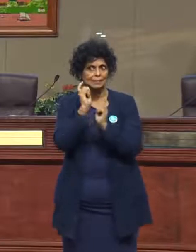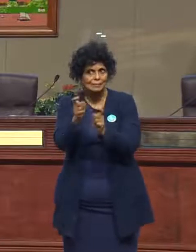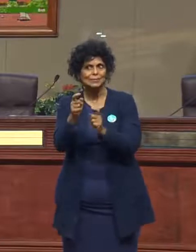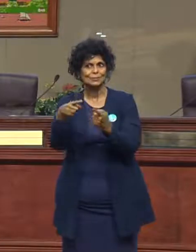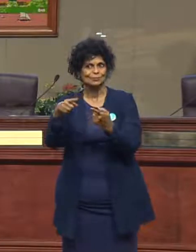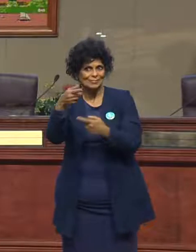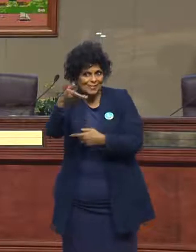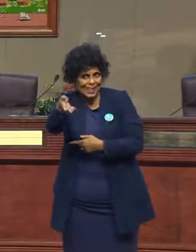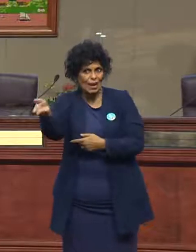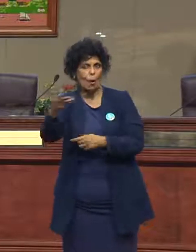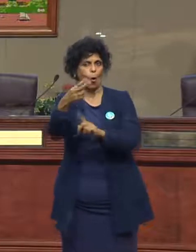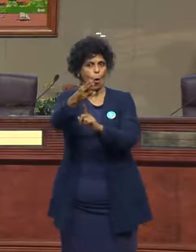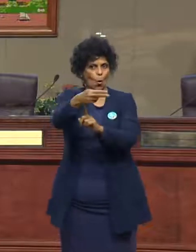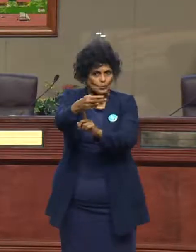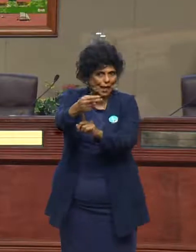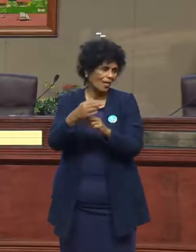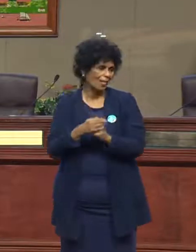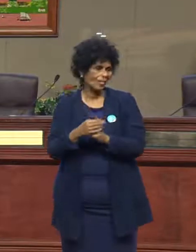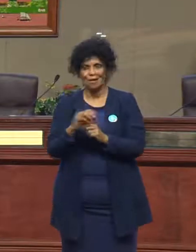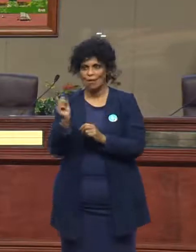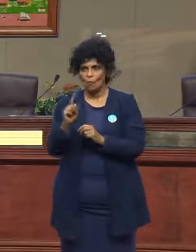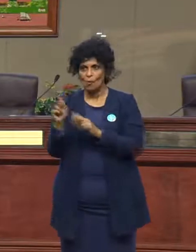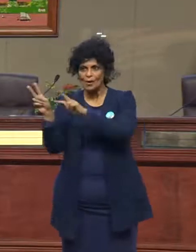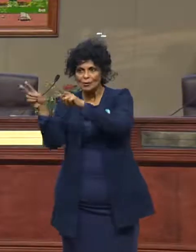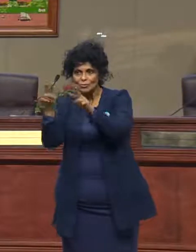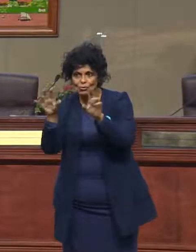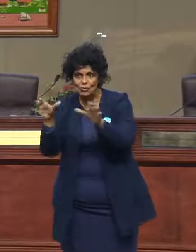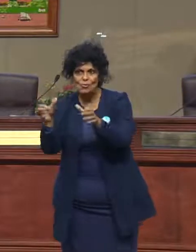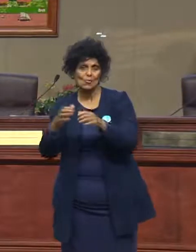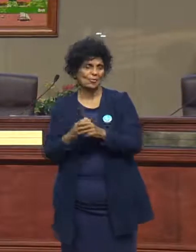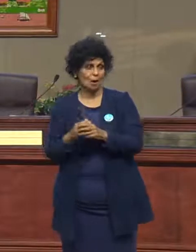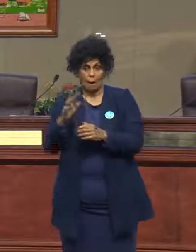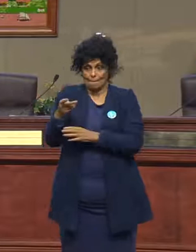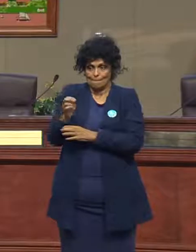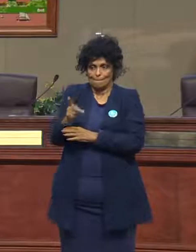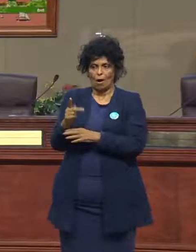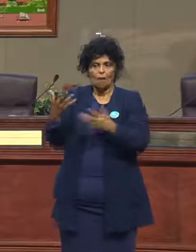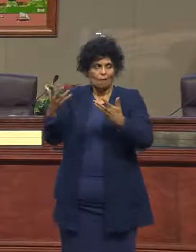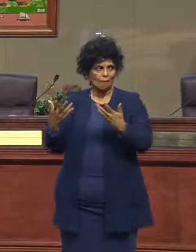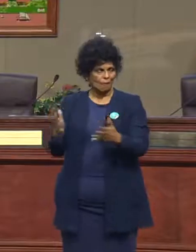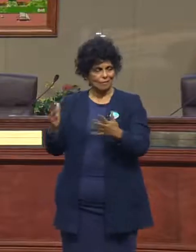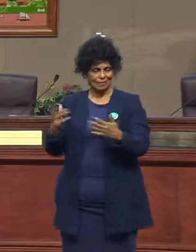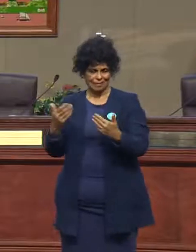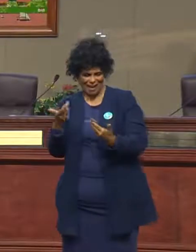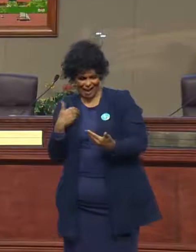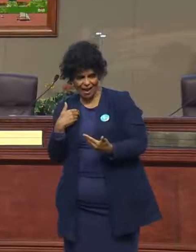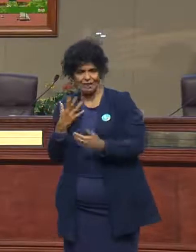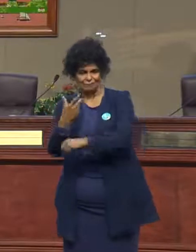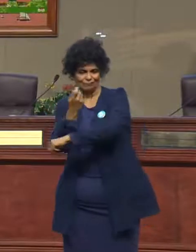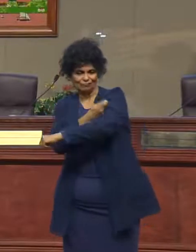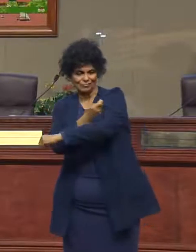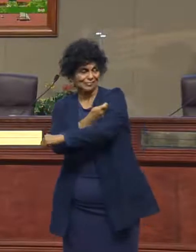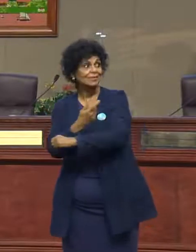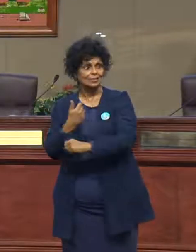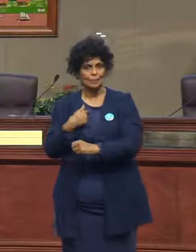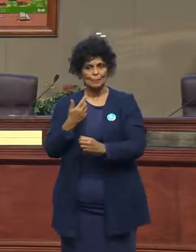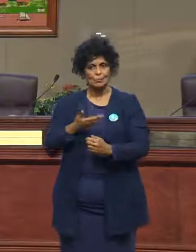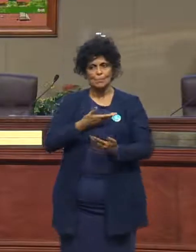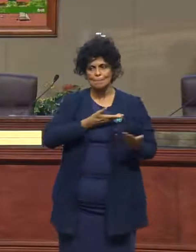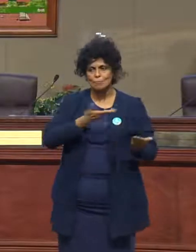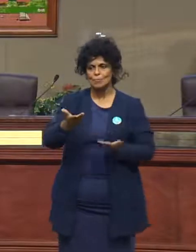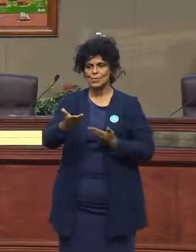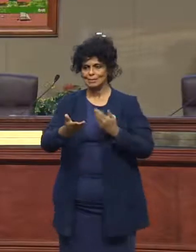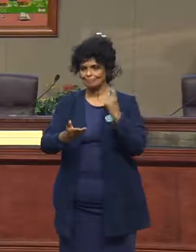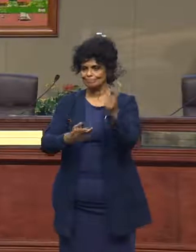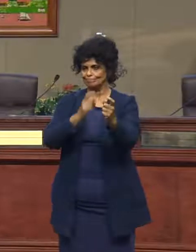tourism centers, and some of the parks are vaccinating already, so that we can effectively